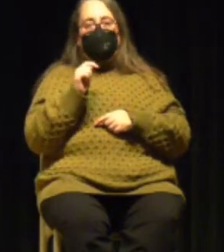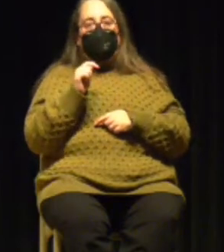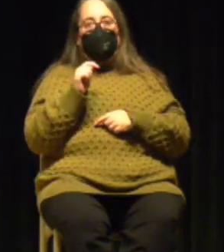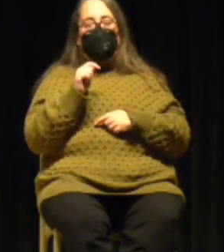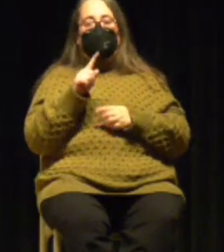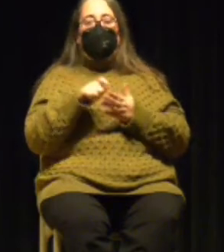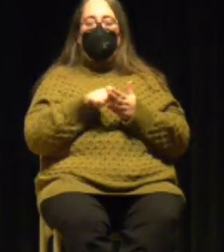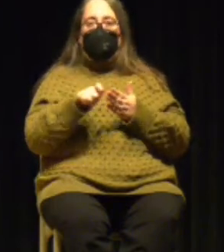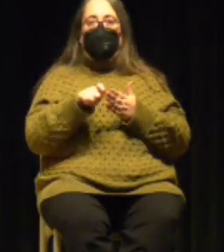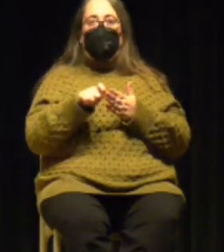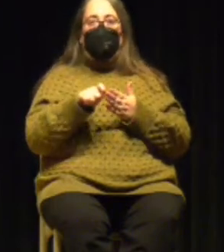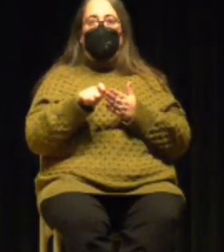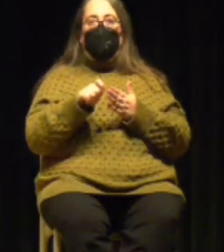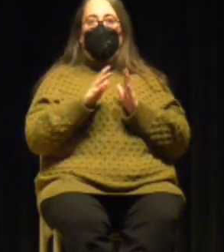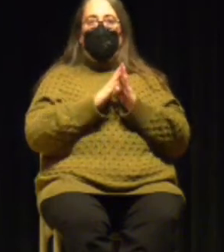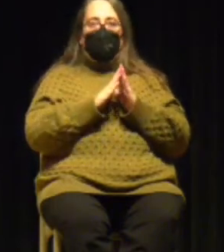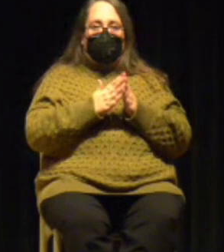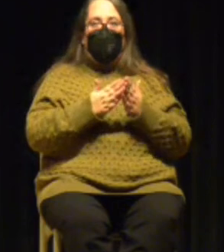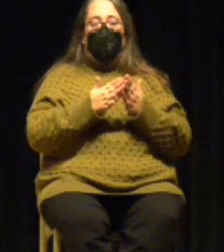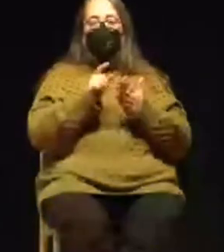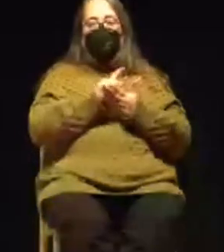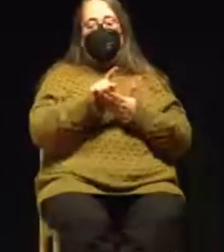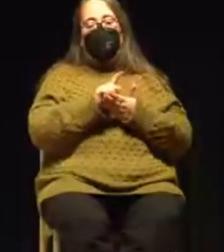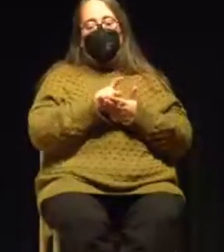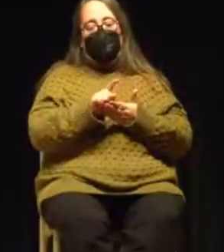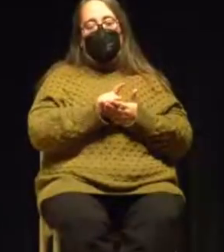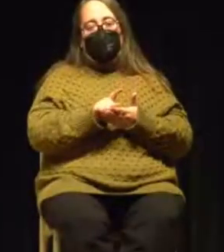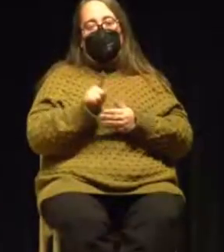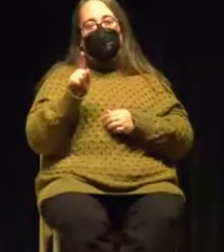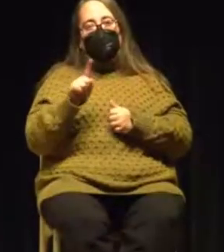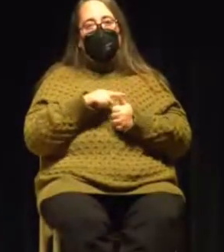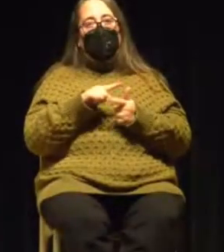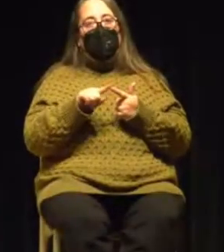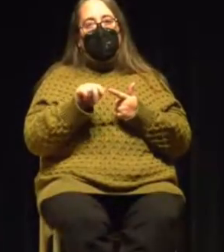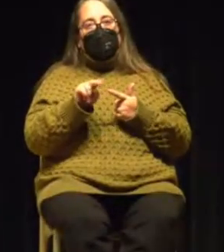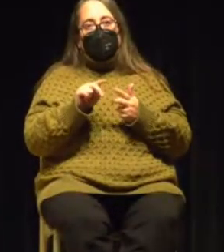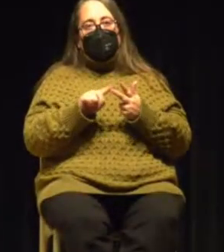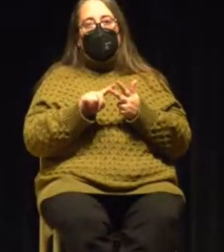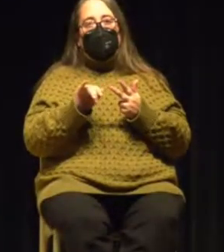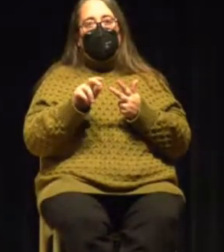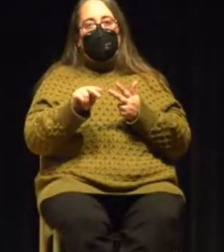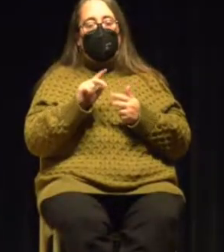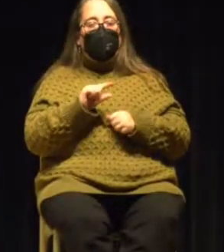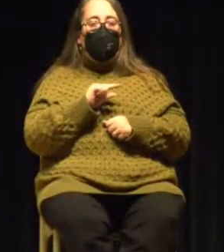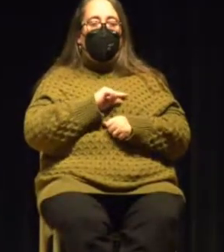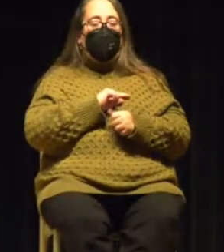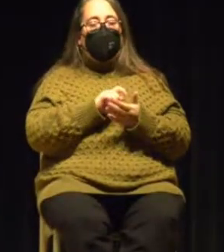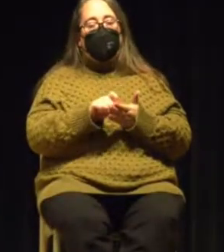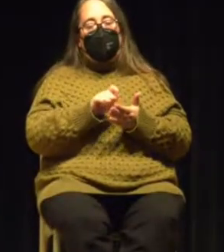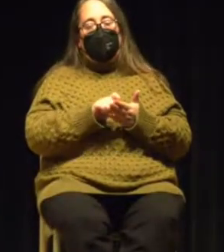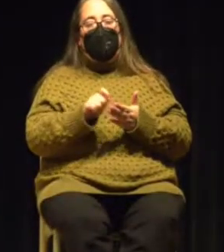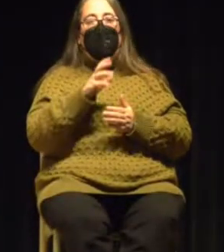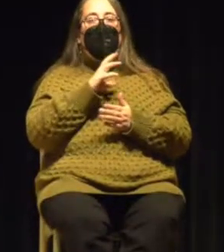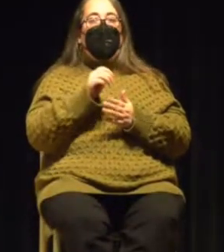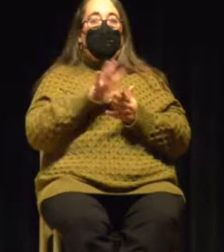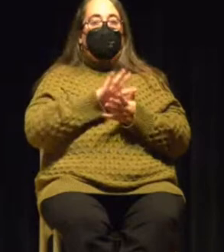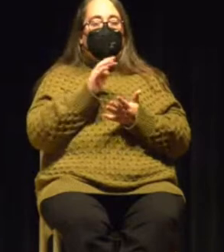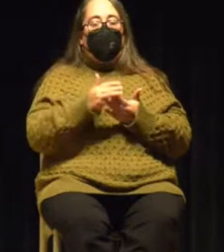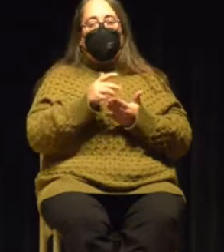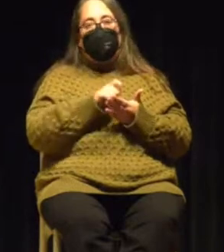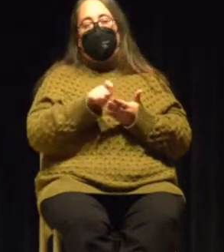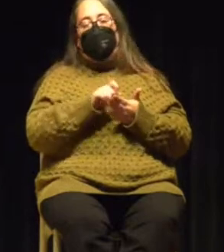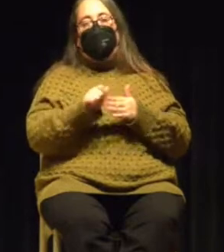essentially written like a novel every week. Every week. You and Susan and Colin with Undisclosed, the quality of the writing and the volume of the writing